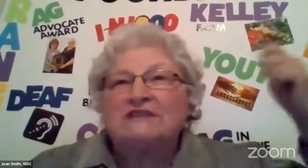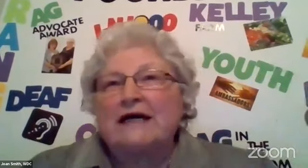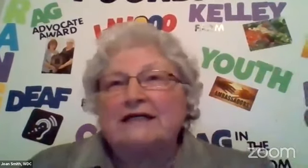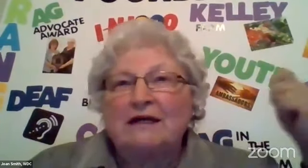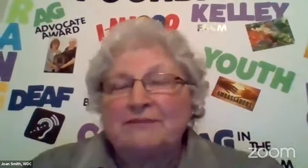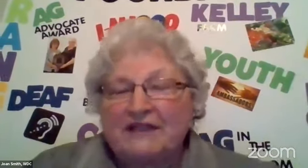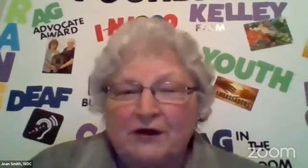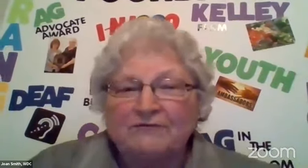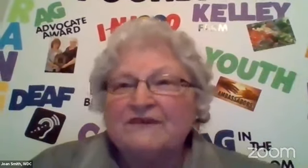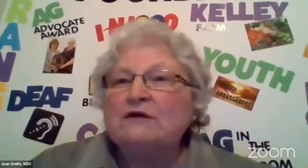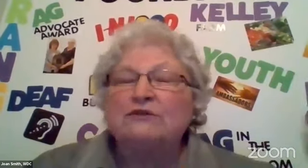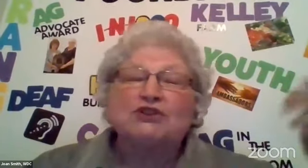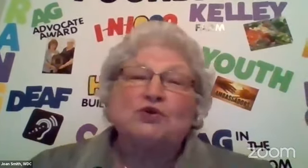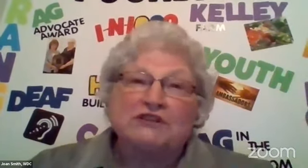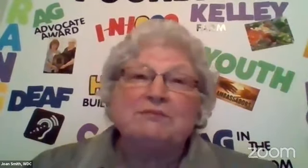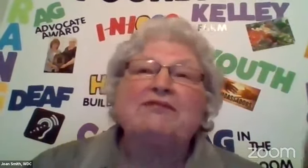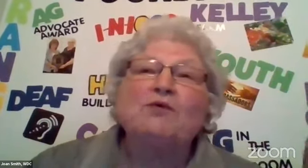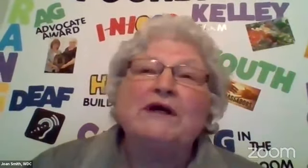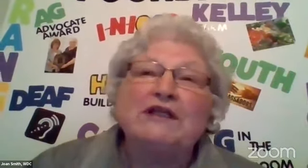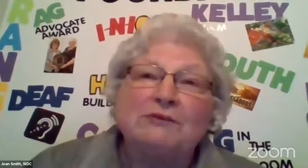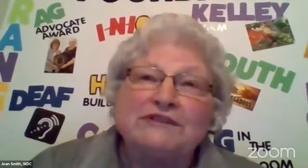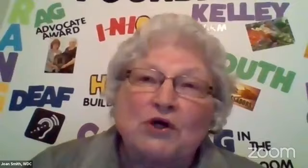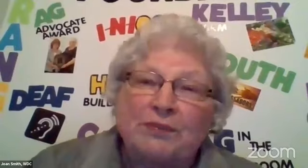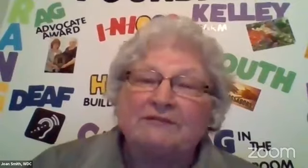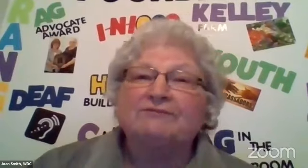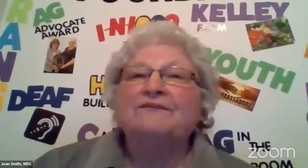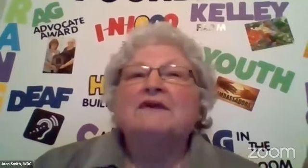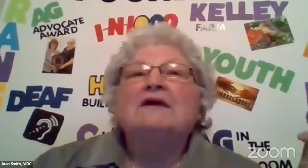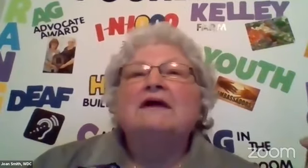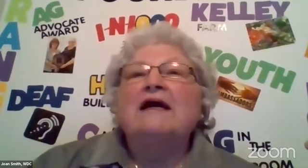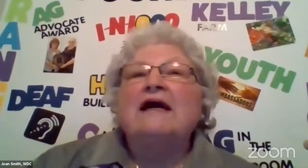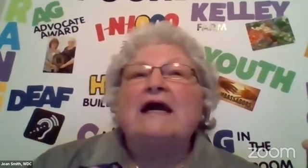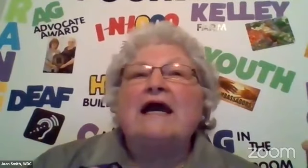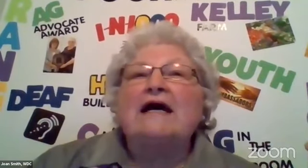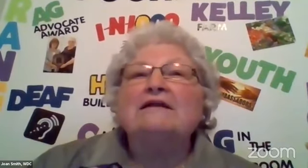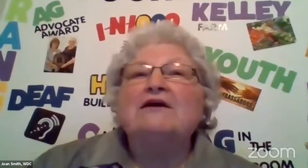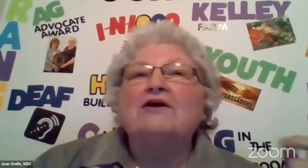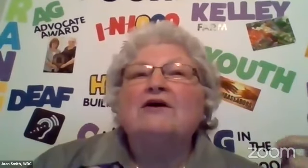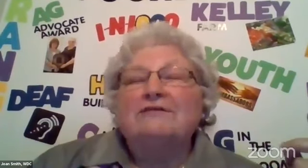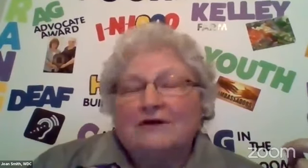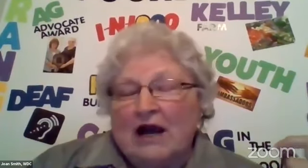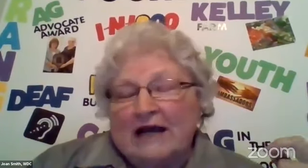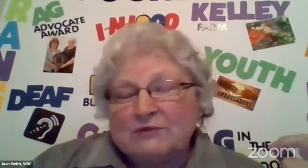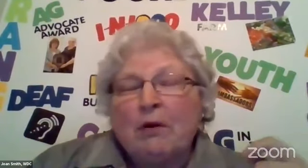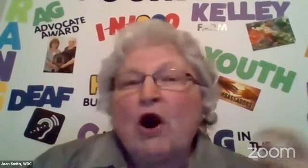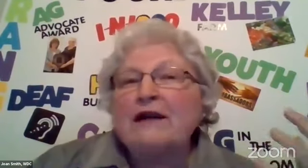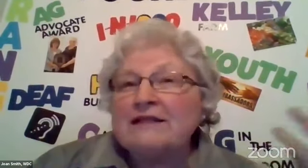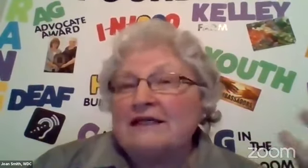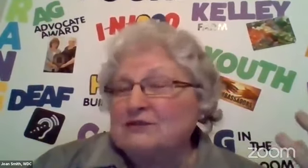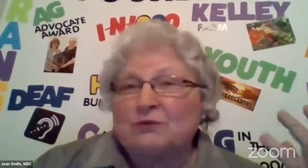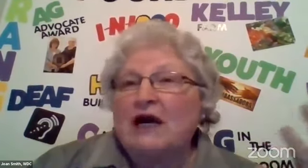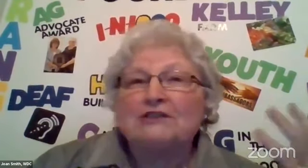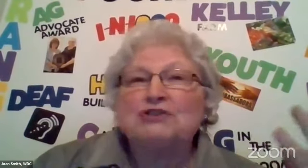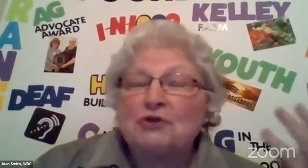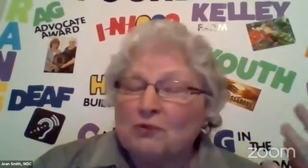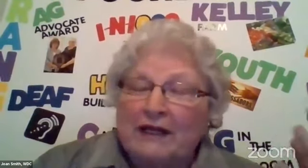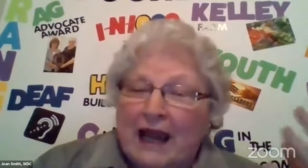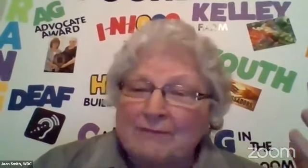tied it up there, which of course meant the window was open. And as part of this, we're not sure what happened.